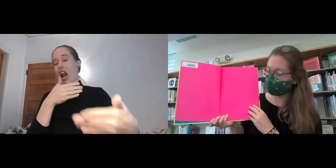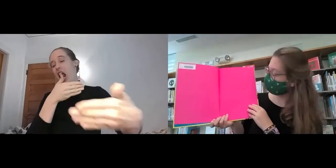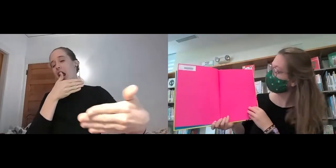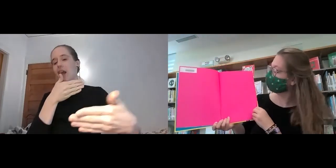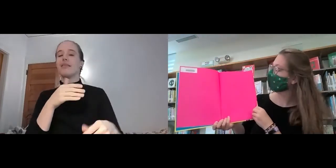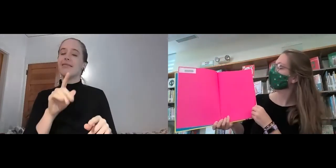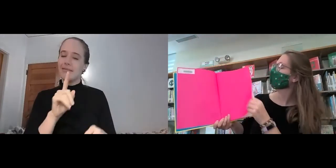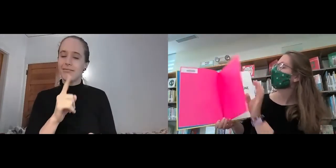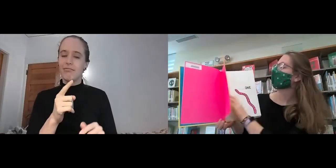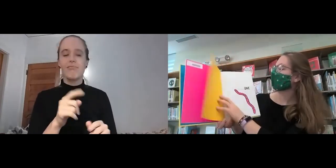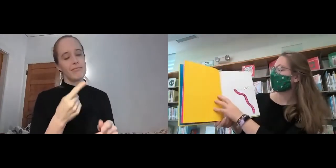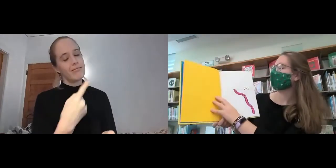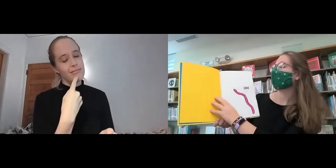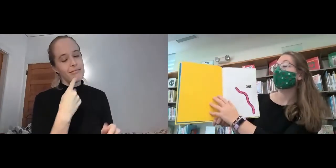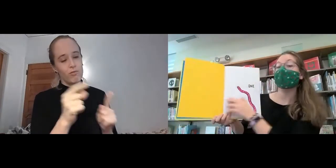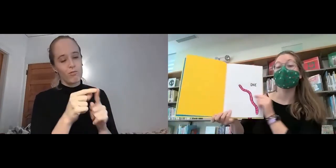there.